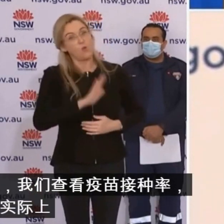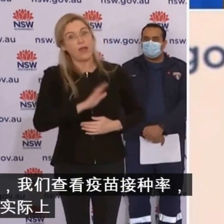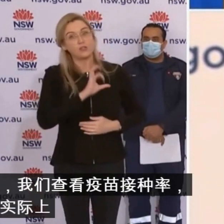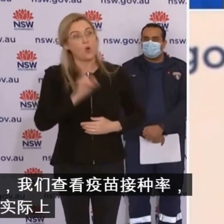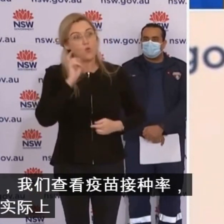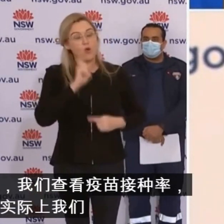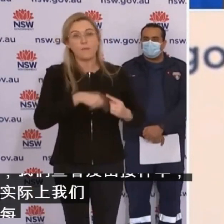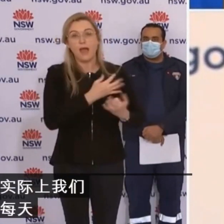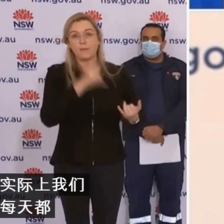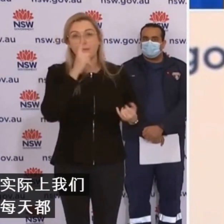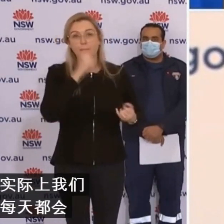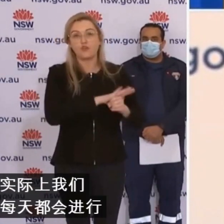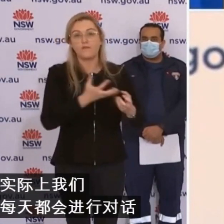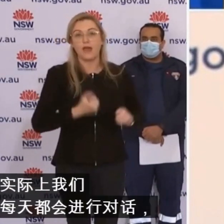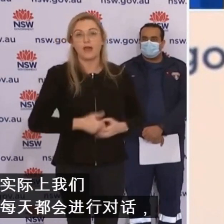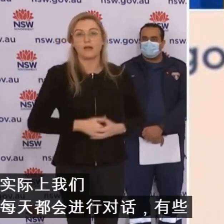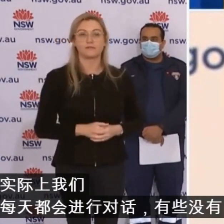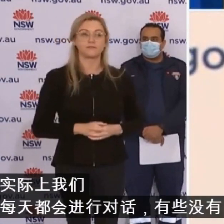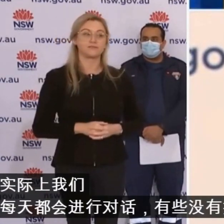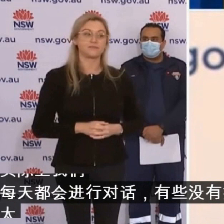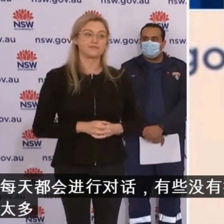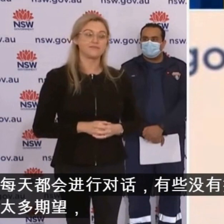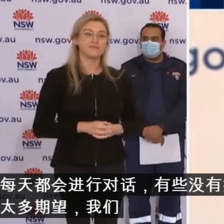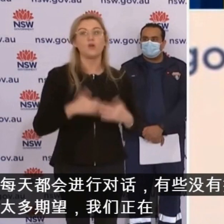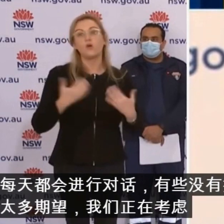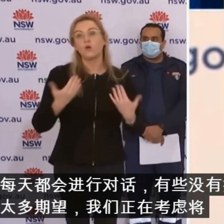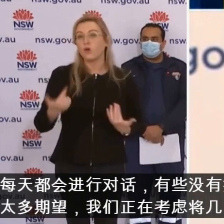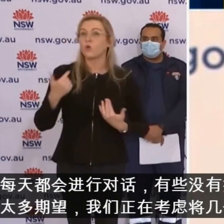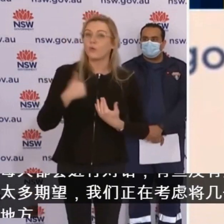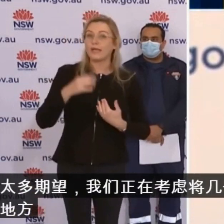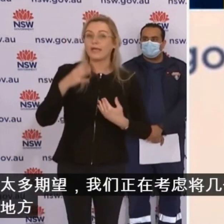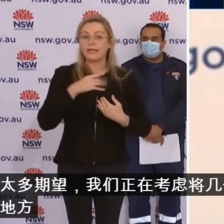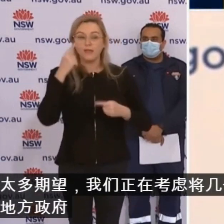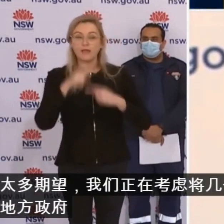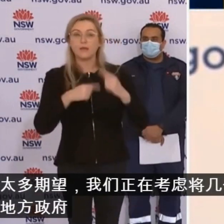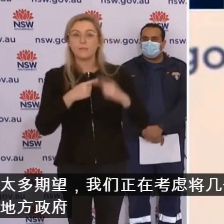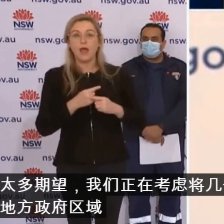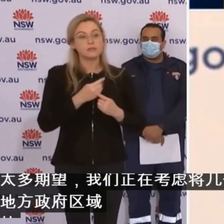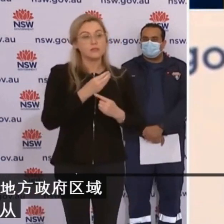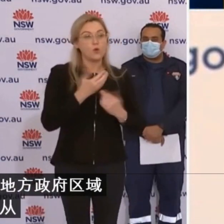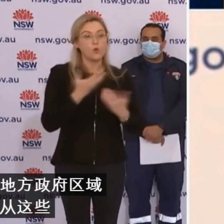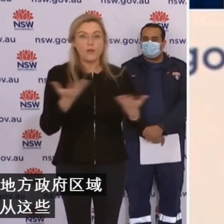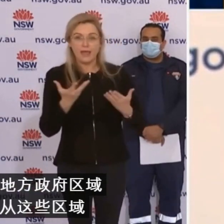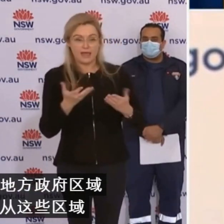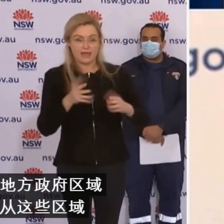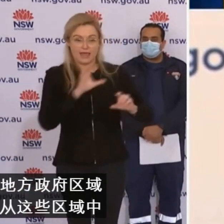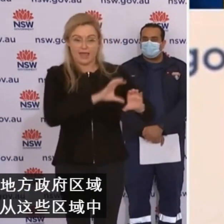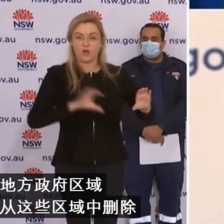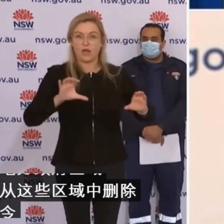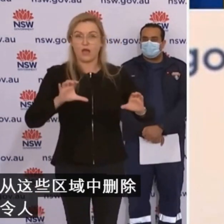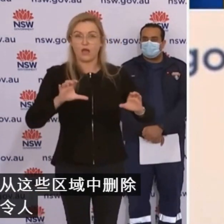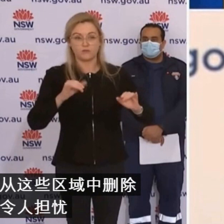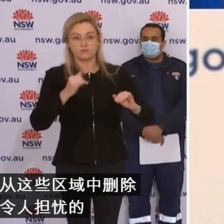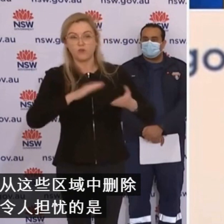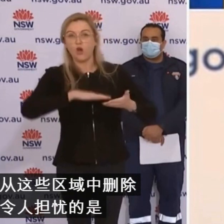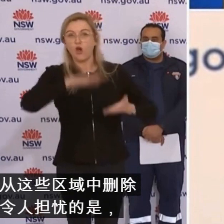have conversations on a daily basis without raising too many expectations. There are a couple of local government areas that we're considering taking out of those areas